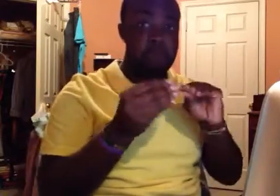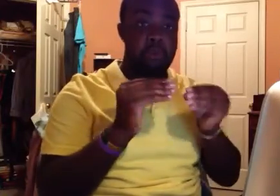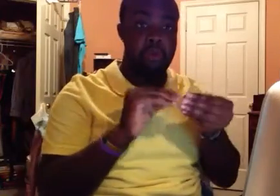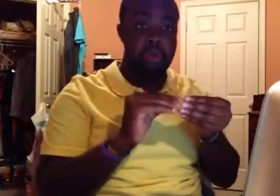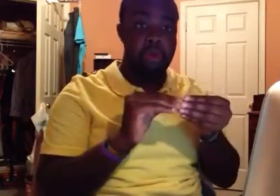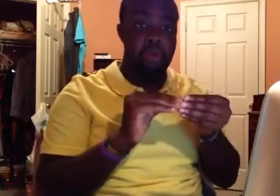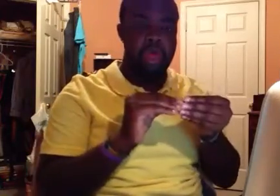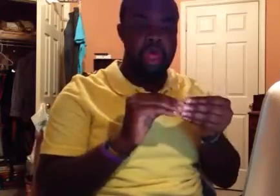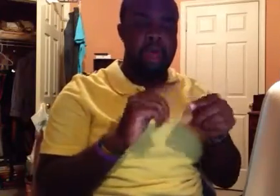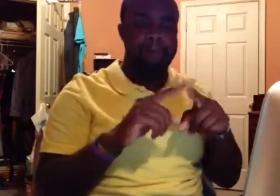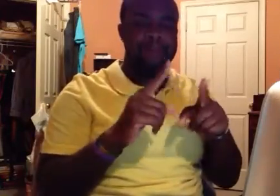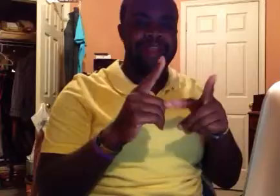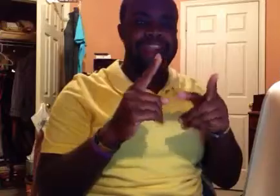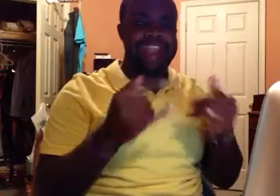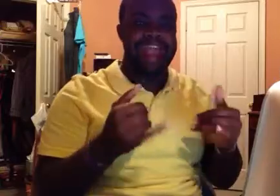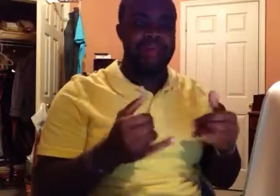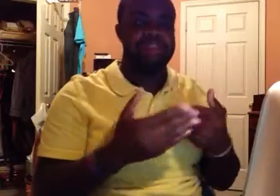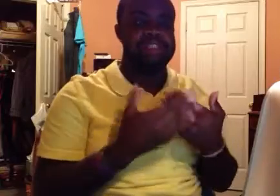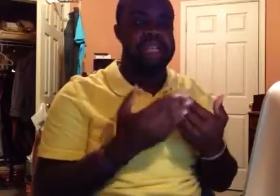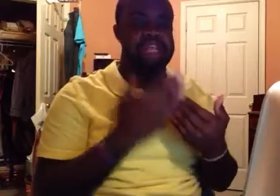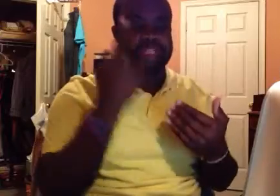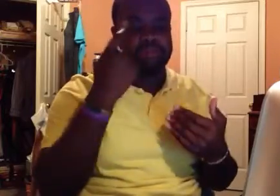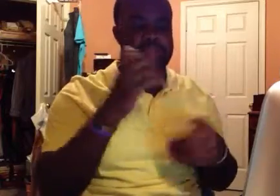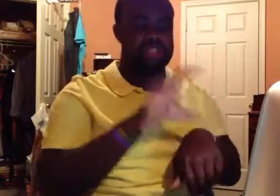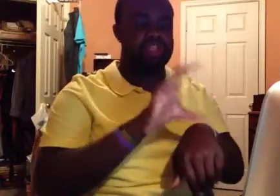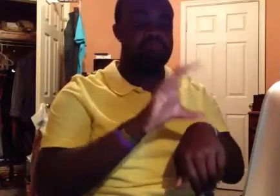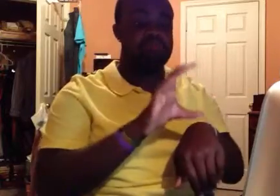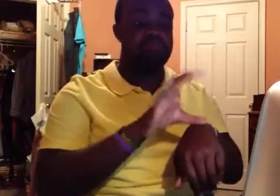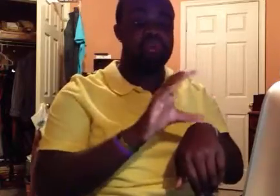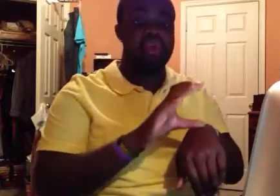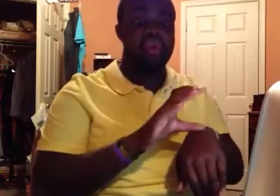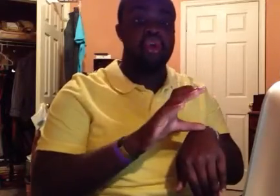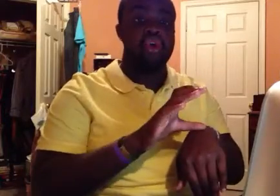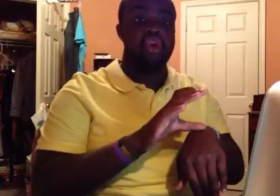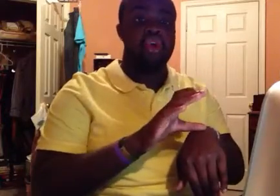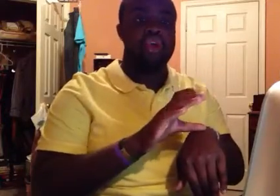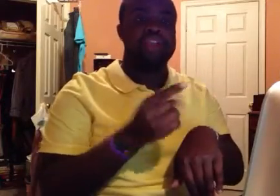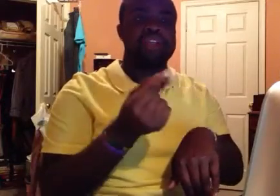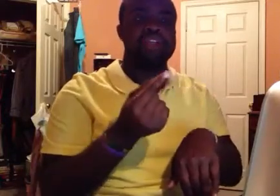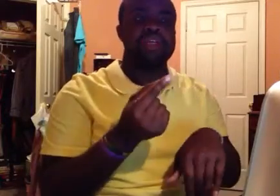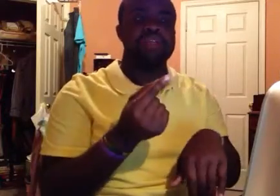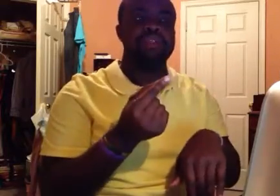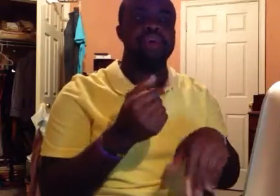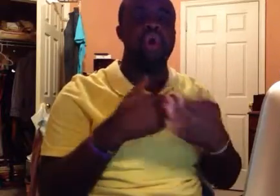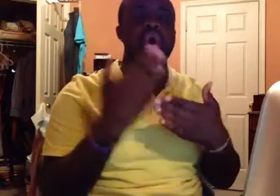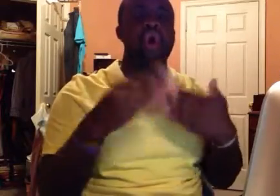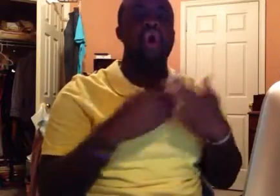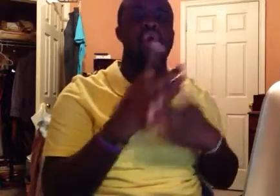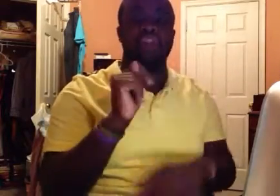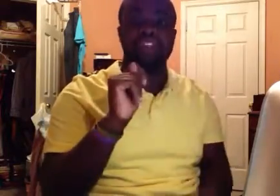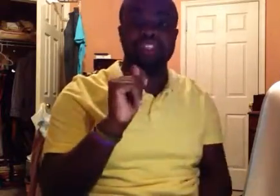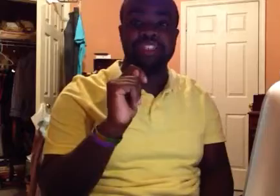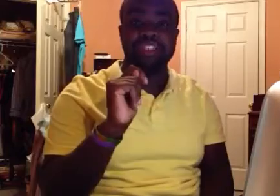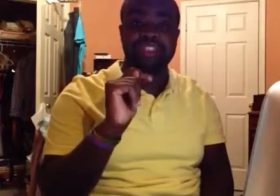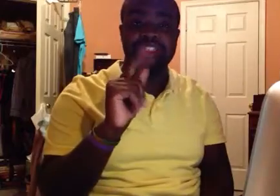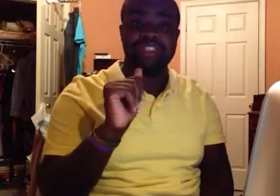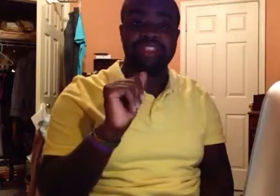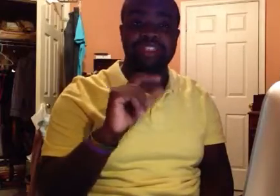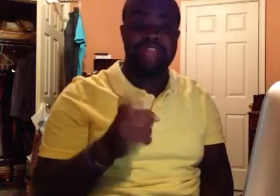of the tax work for you. It will do the federal tax, it will do the state tax, it'll take care of annual leave, sick leave, it will divide all of that